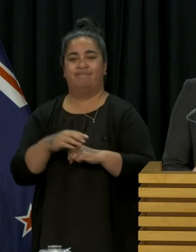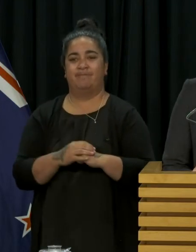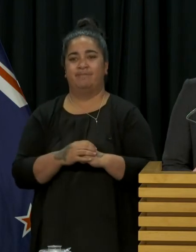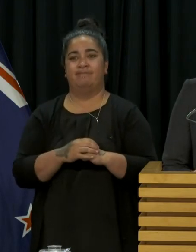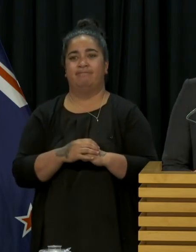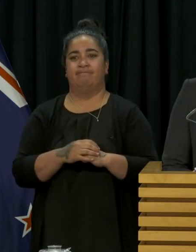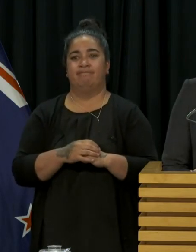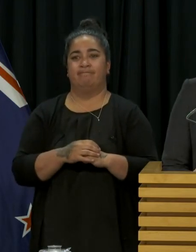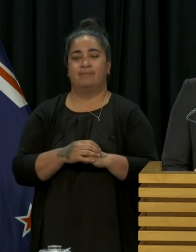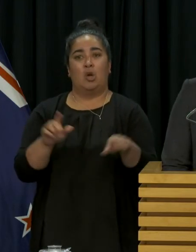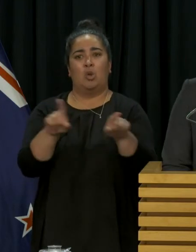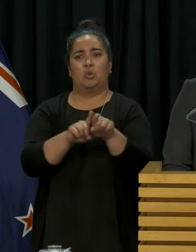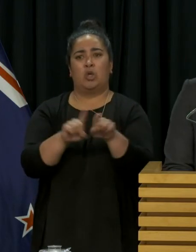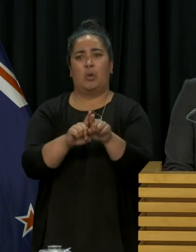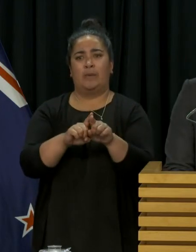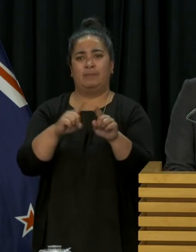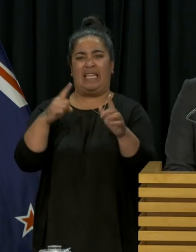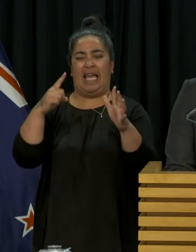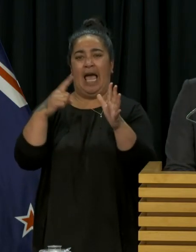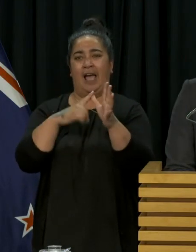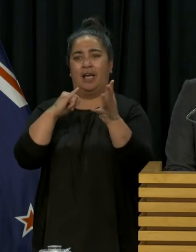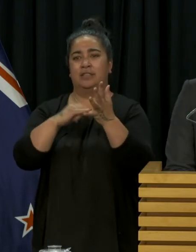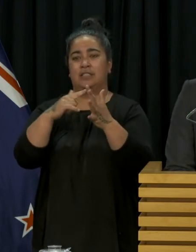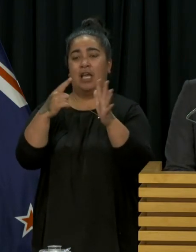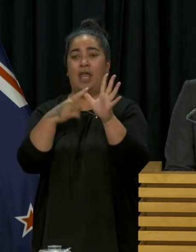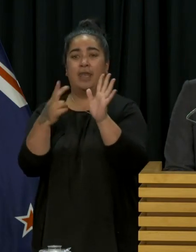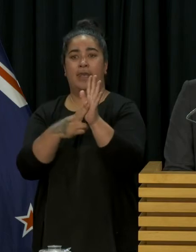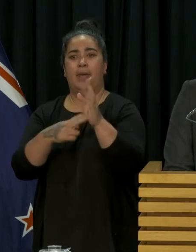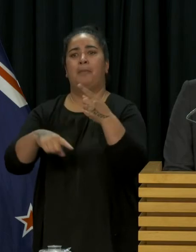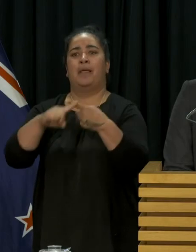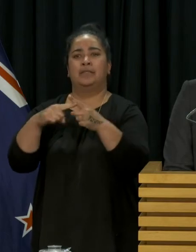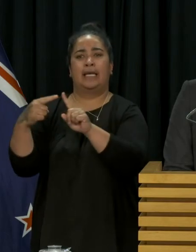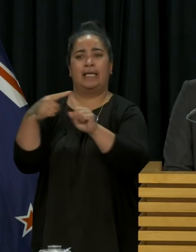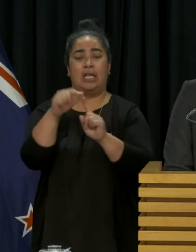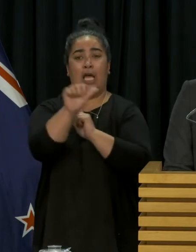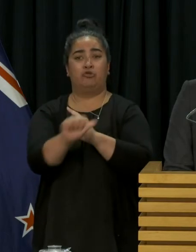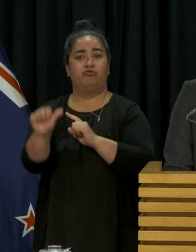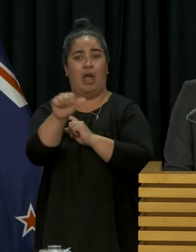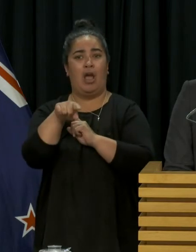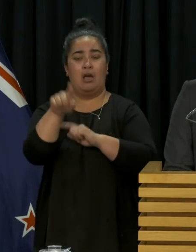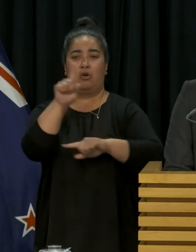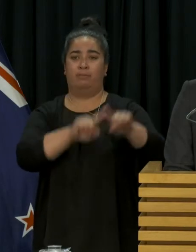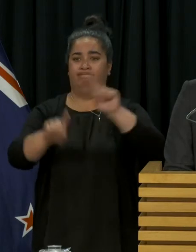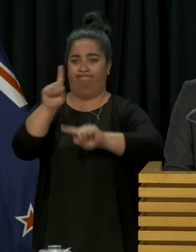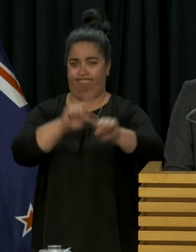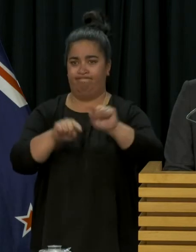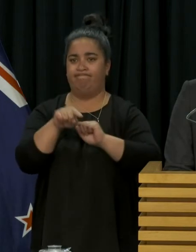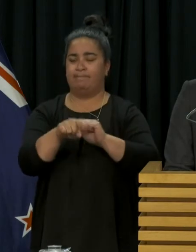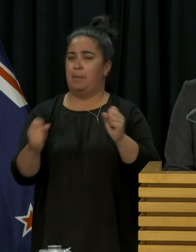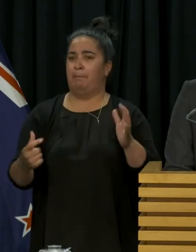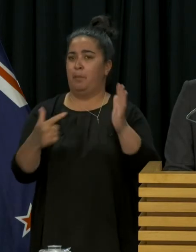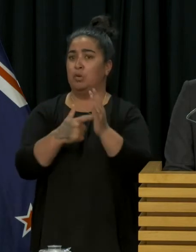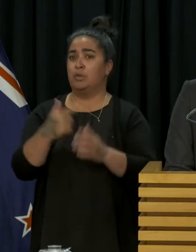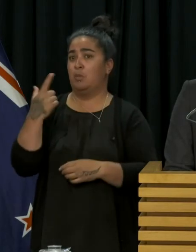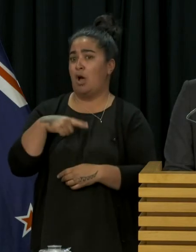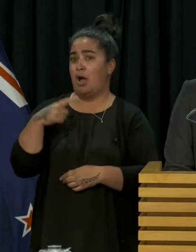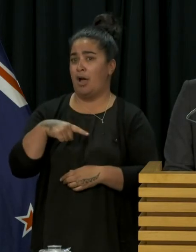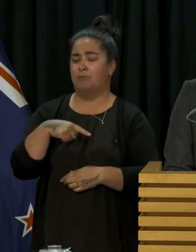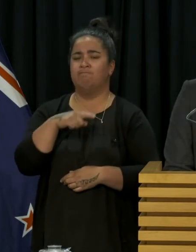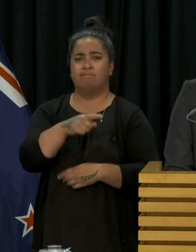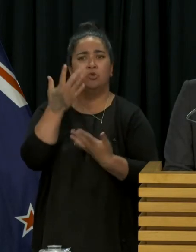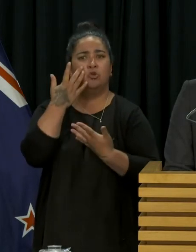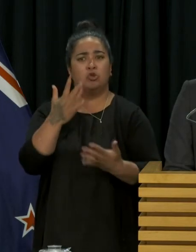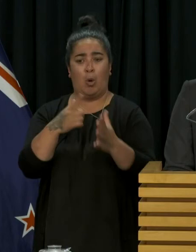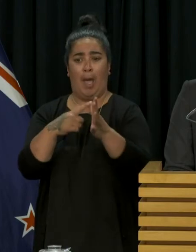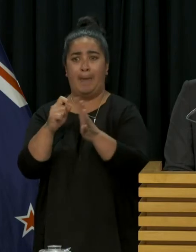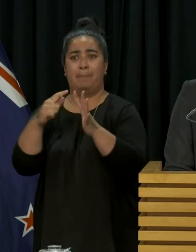As with the East Asia and ASEAN summits that occurred over the weekend, the importance of multilateral institutions like APEC have only